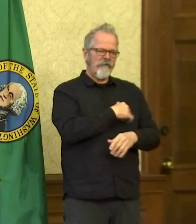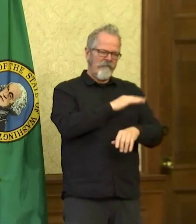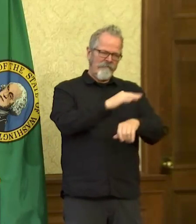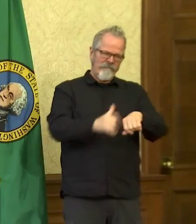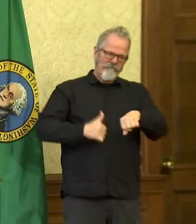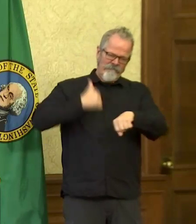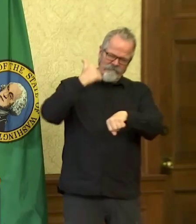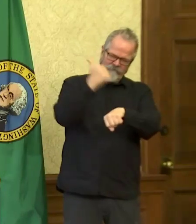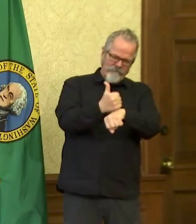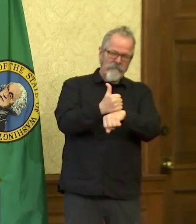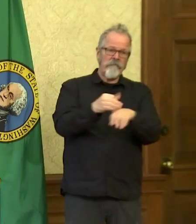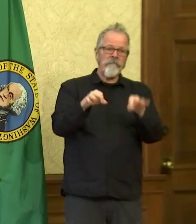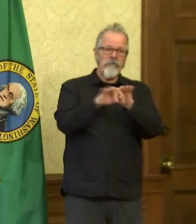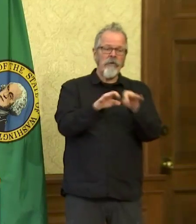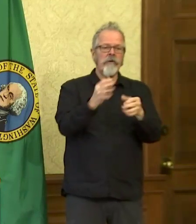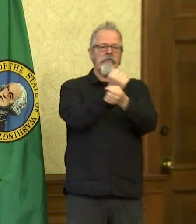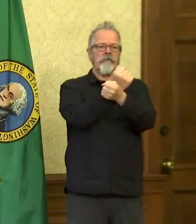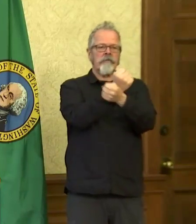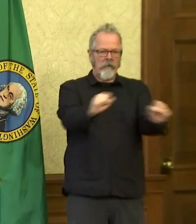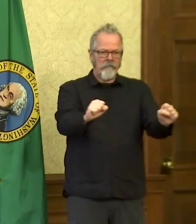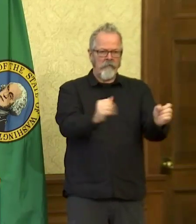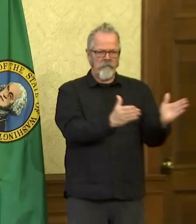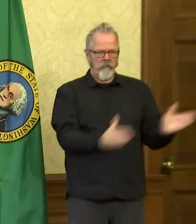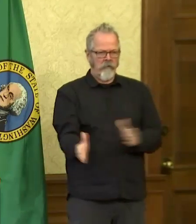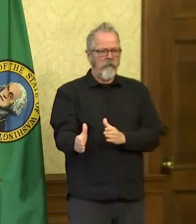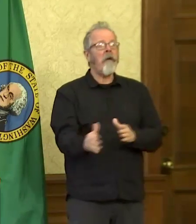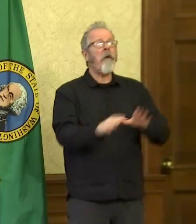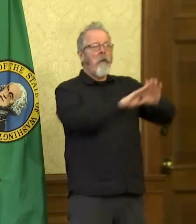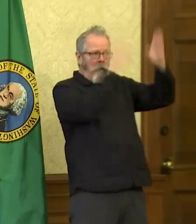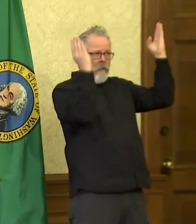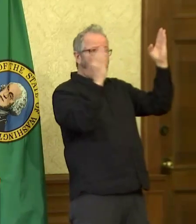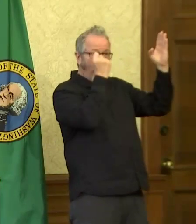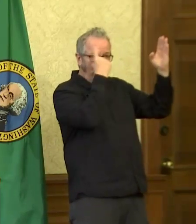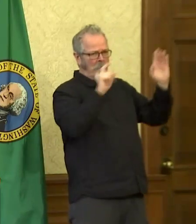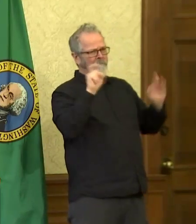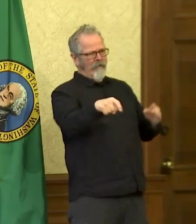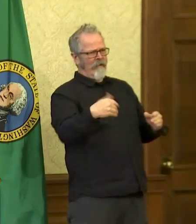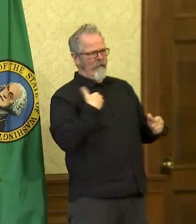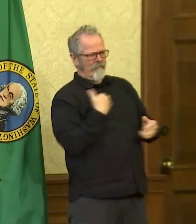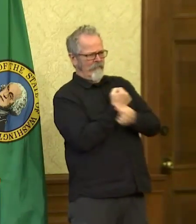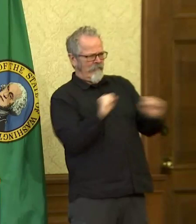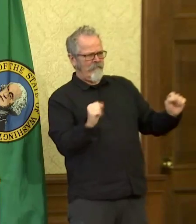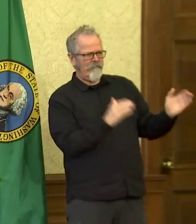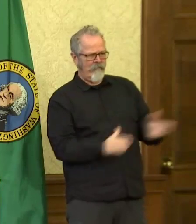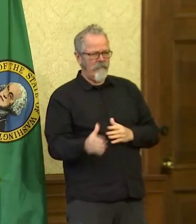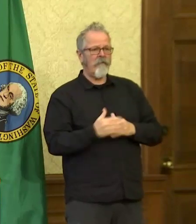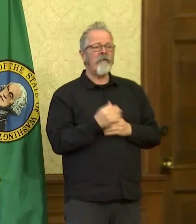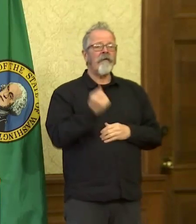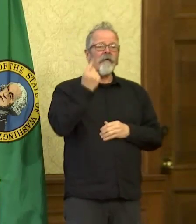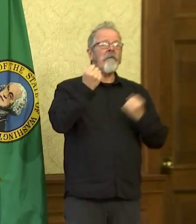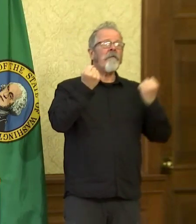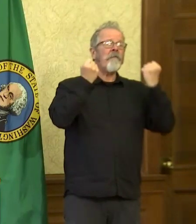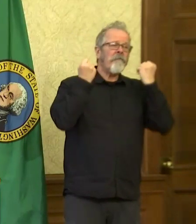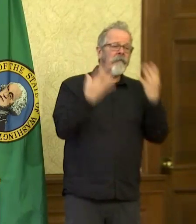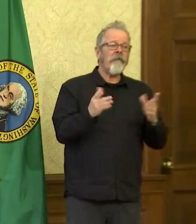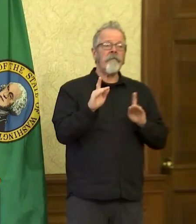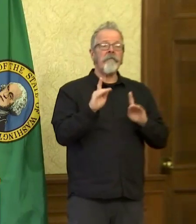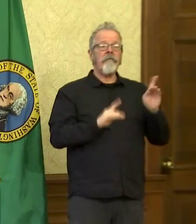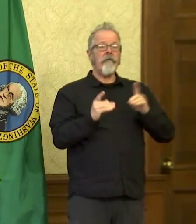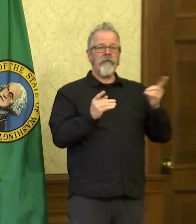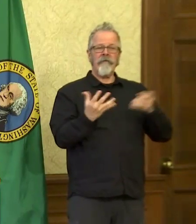everyone involved in construction. And when I think of this, I think of the people who are hauling sheetrock up to the third